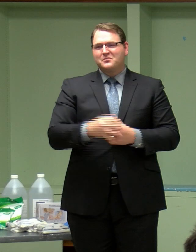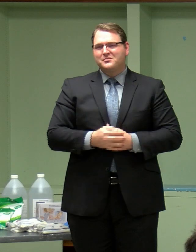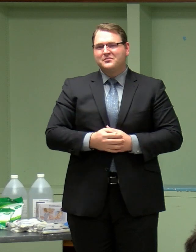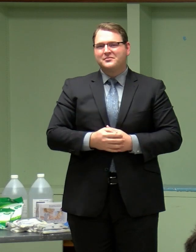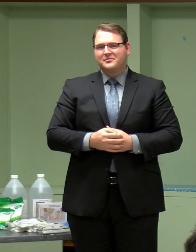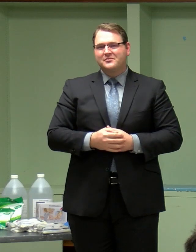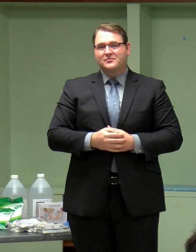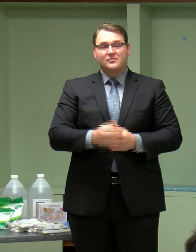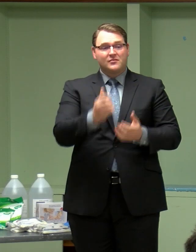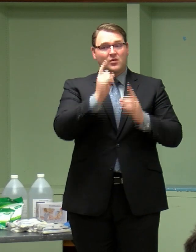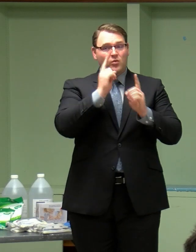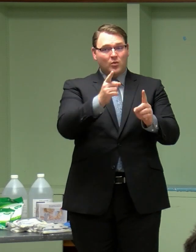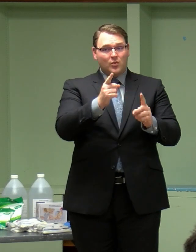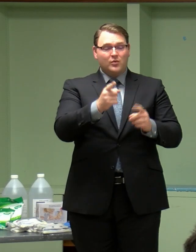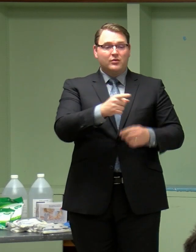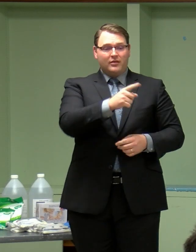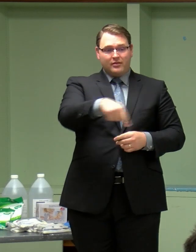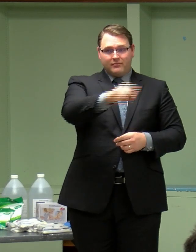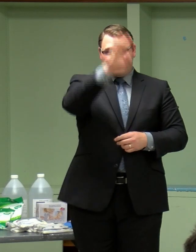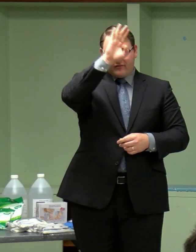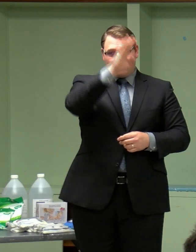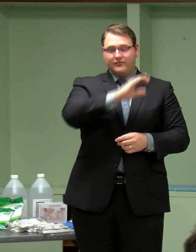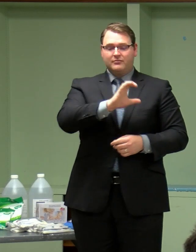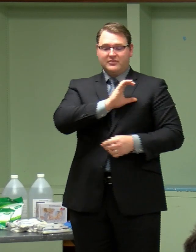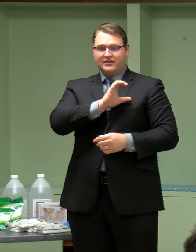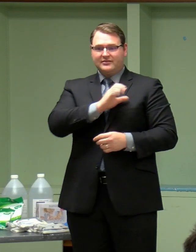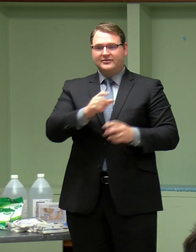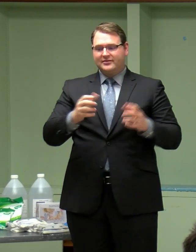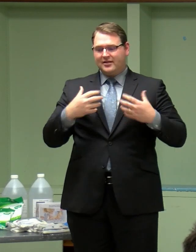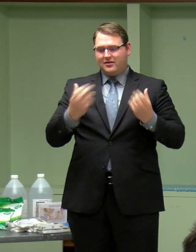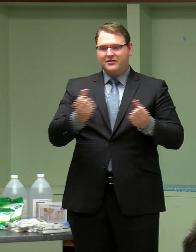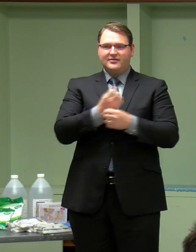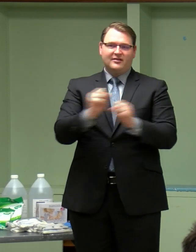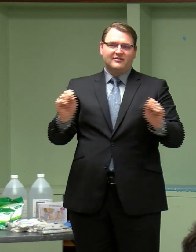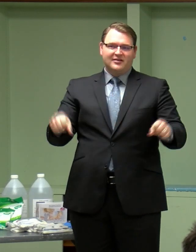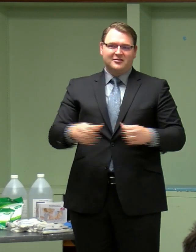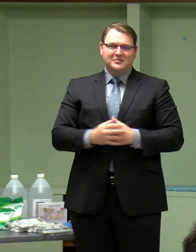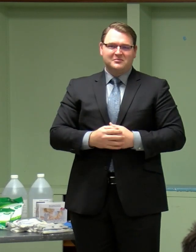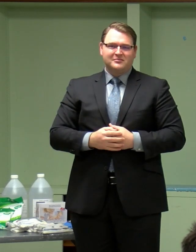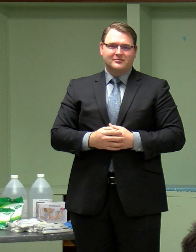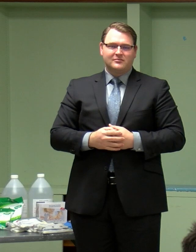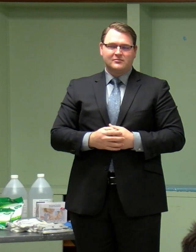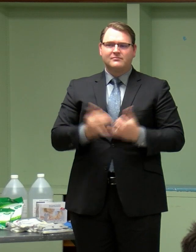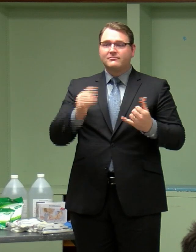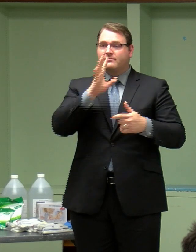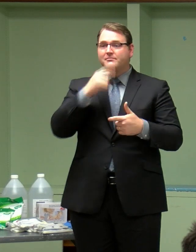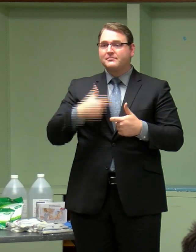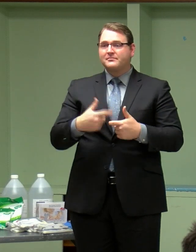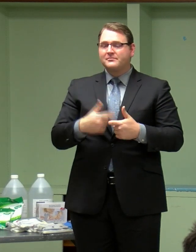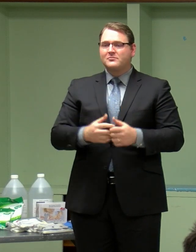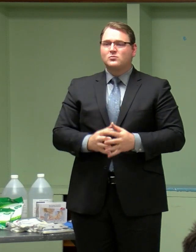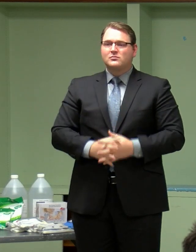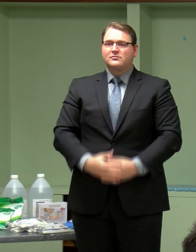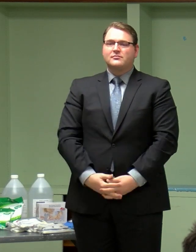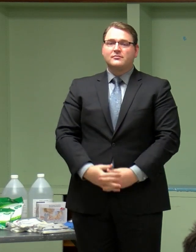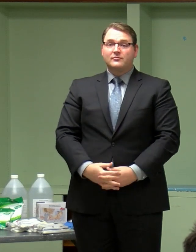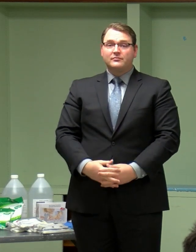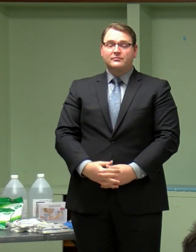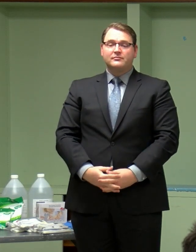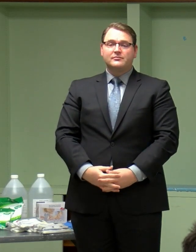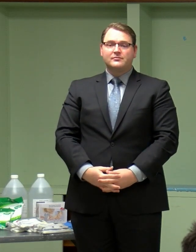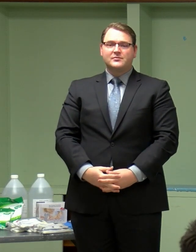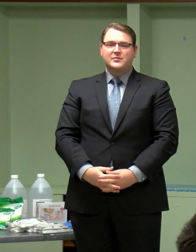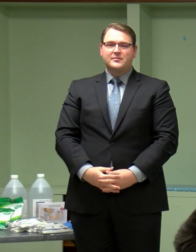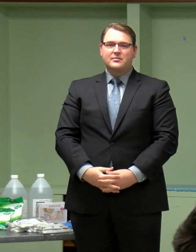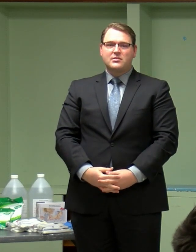Fire Department and the Police Department healthy and safe. And very quickly in Spanish, Gracias, alcalde